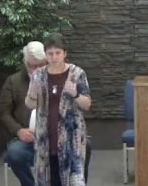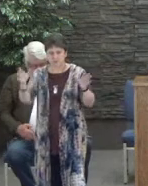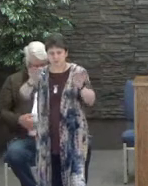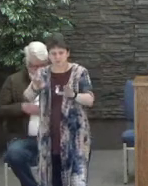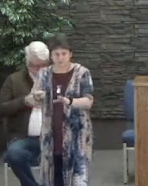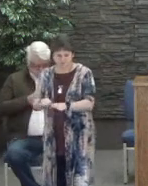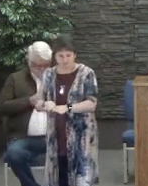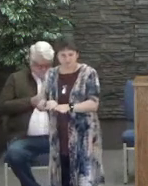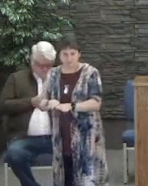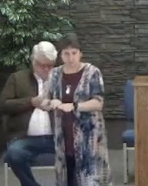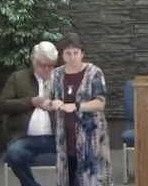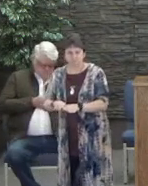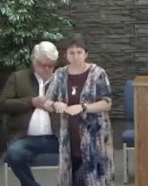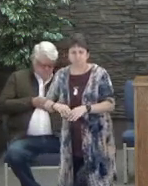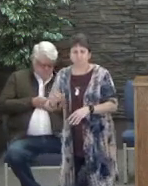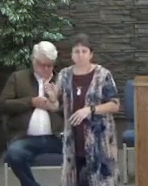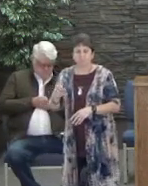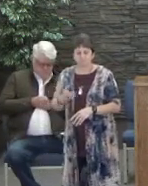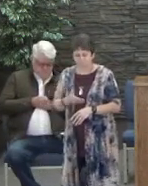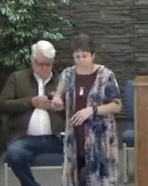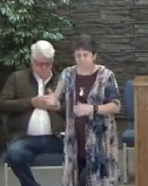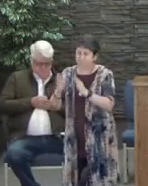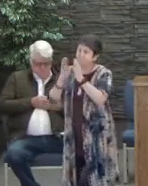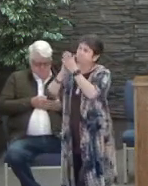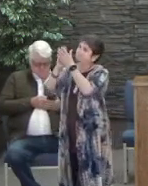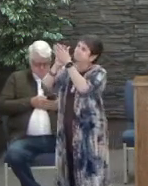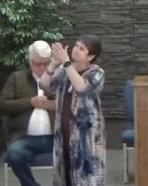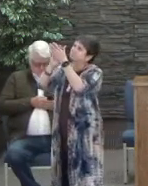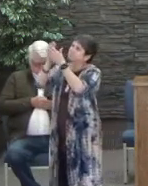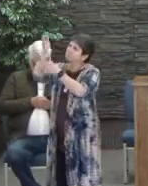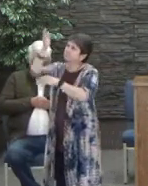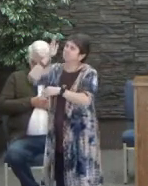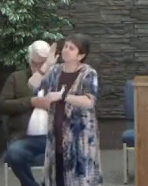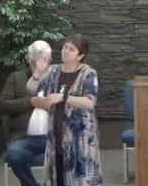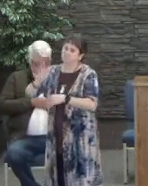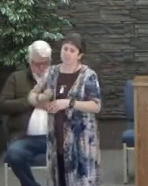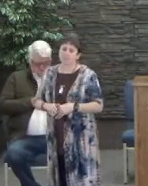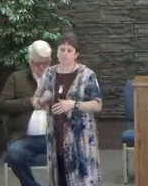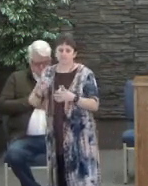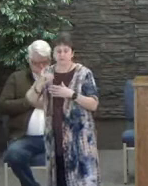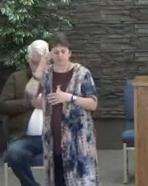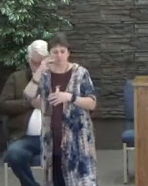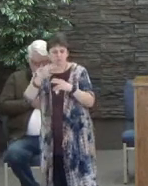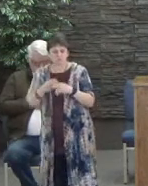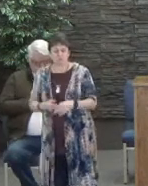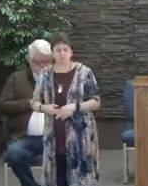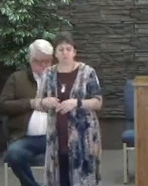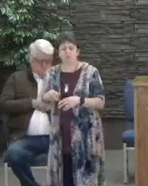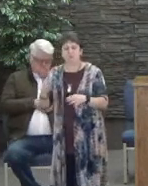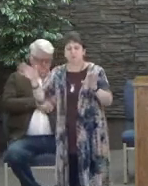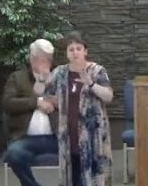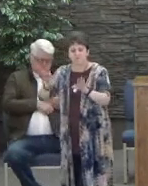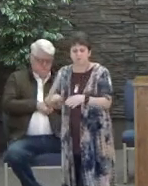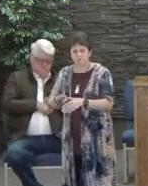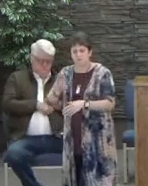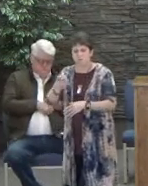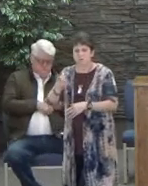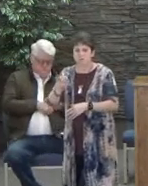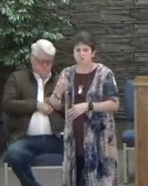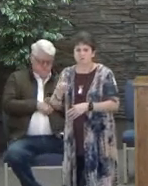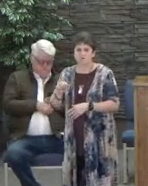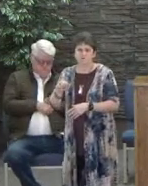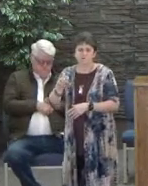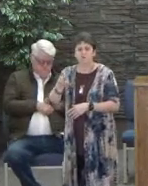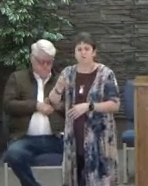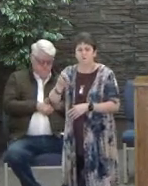of Berakah, where they praised the Lord. This is why it is called the Valley of Berakah to this day. Berakah